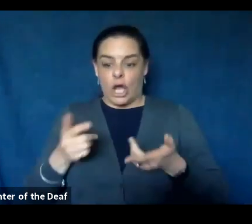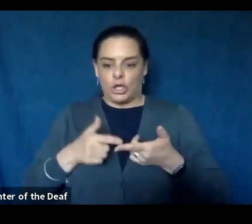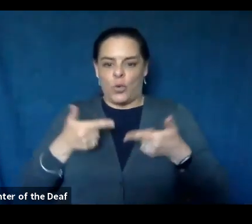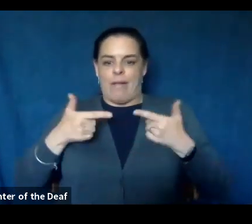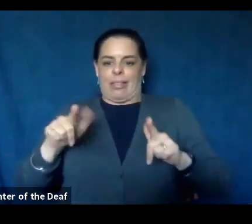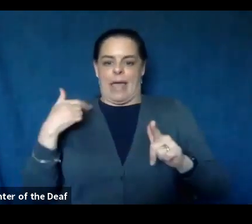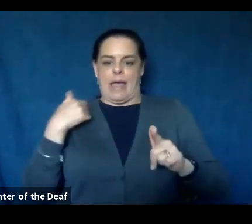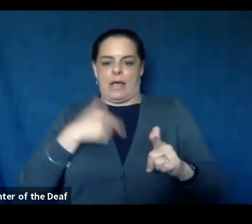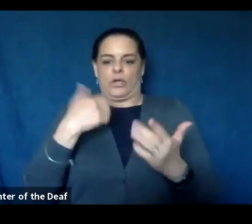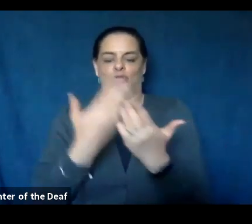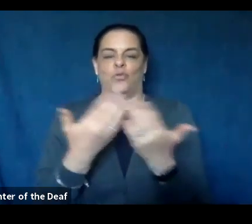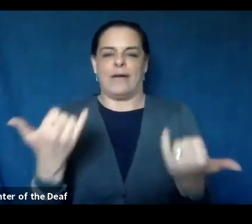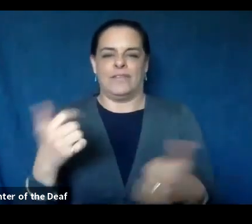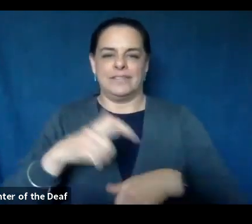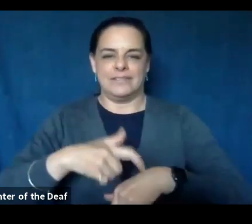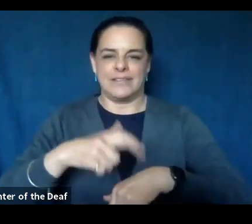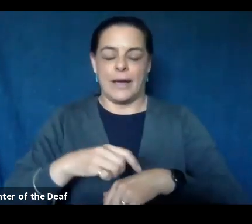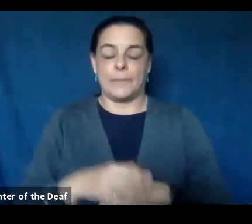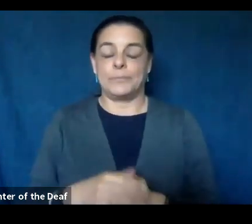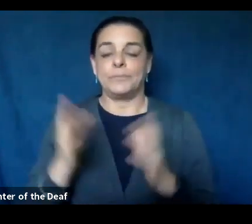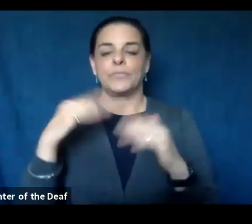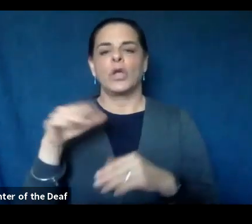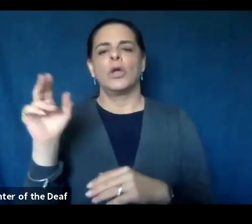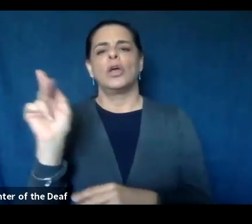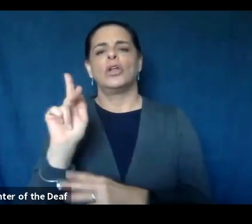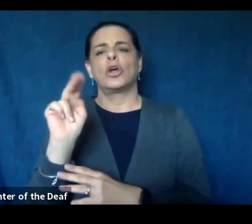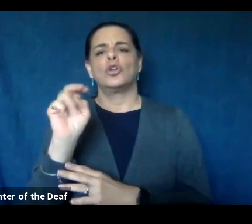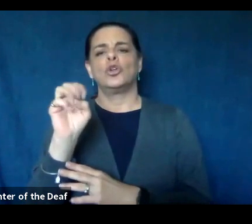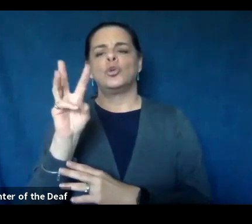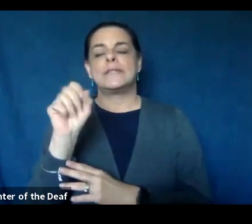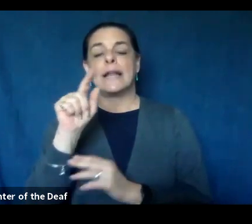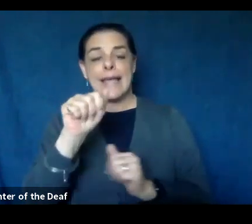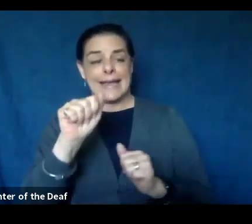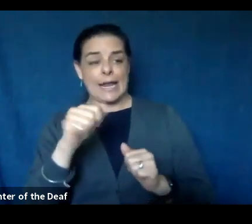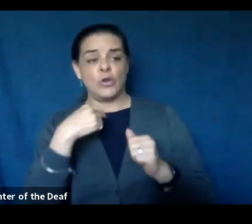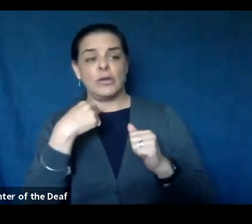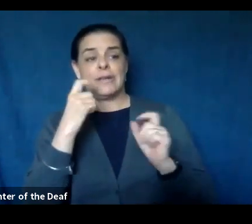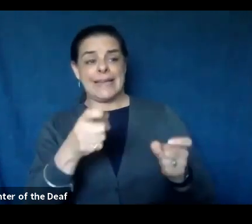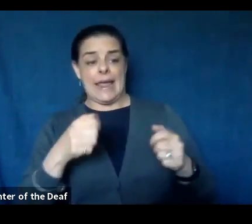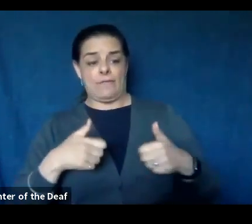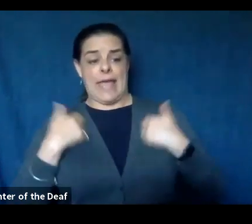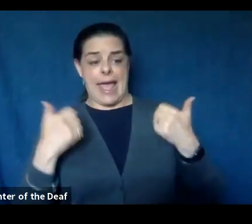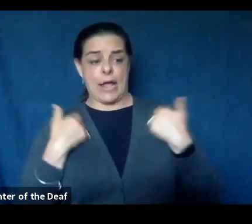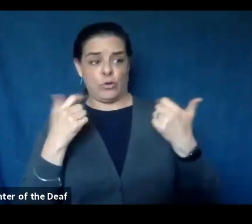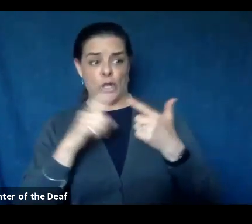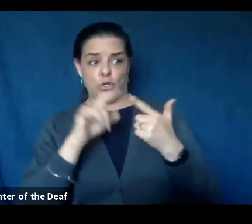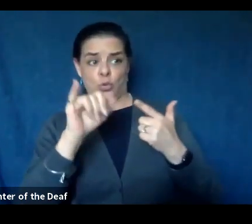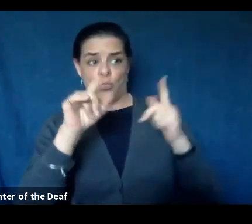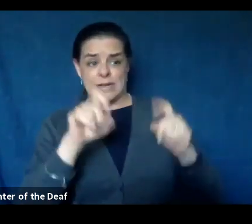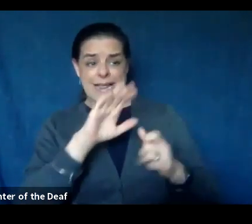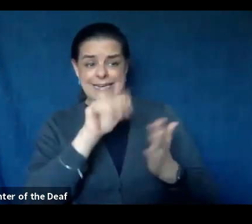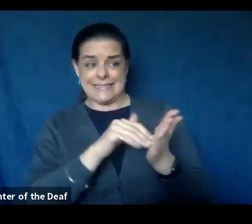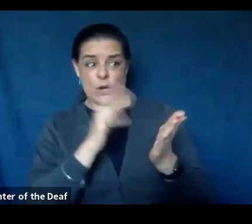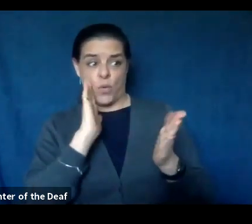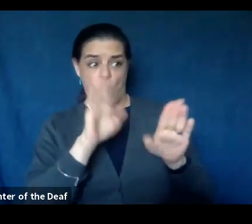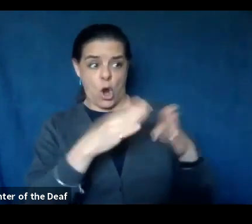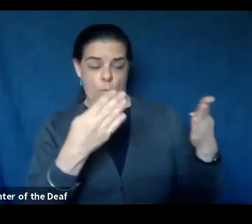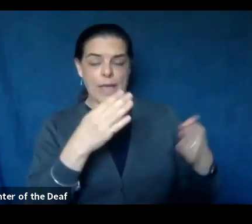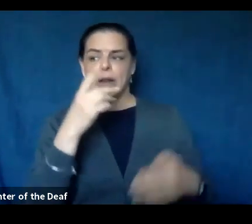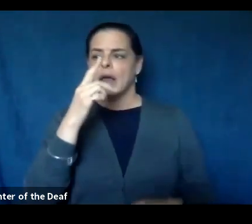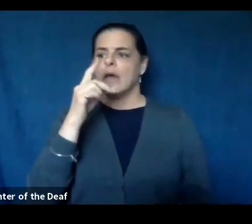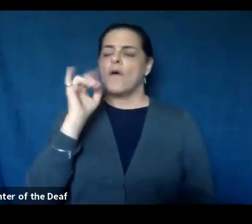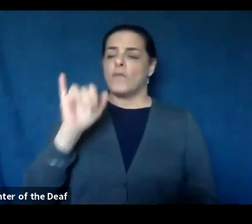point. The Sentinel says, can you give the address to the testing center that's opening? And for that, we are sending